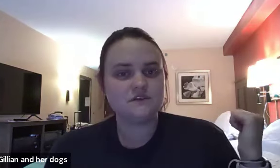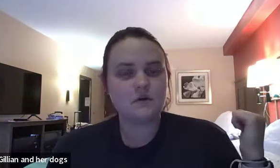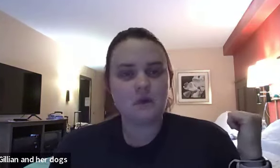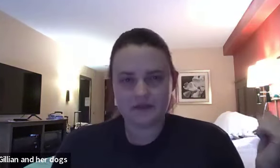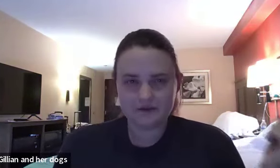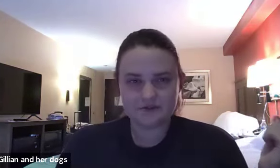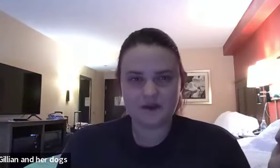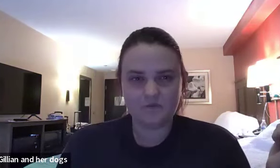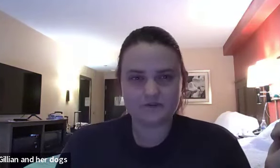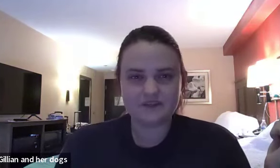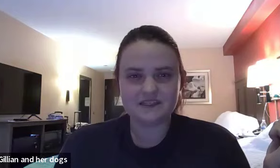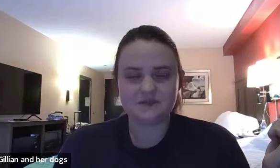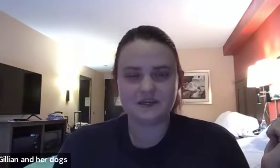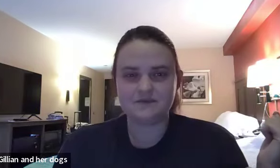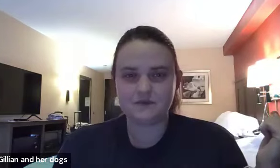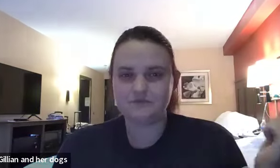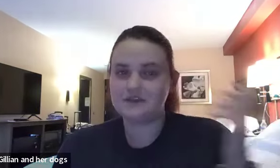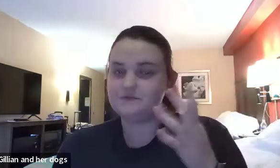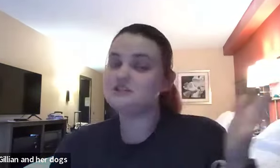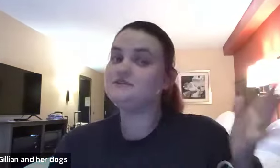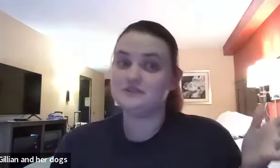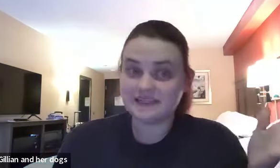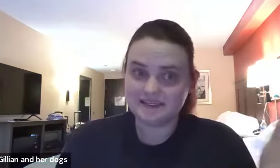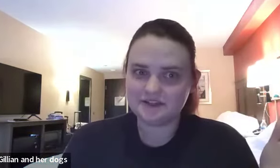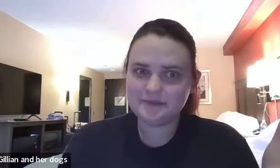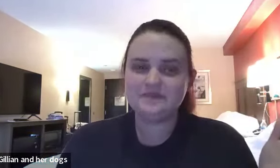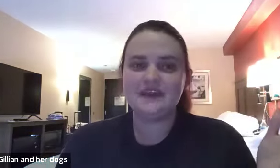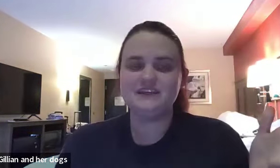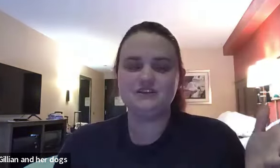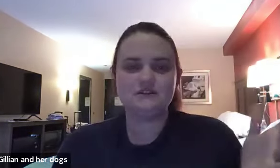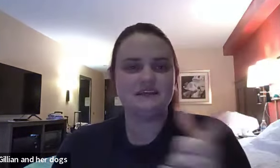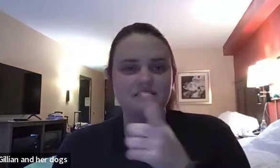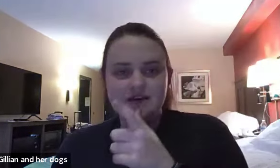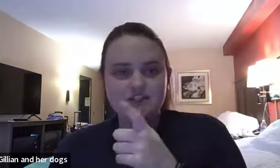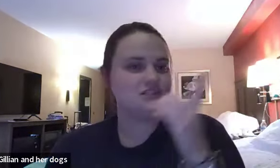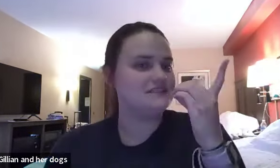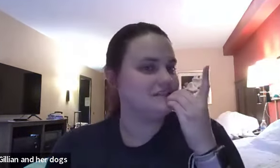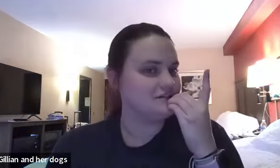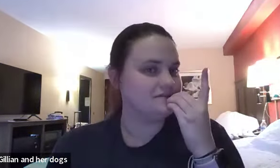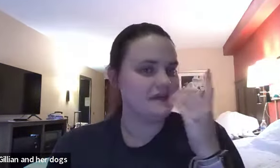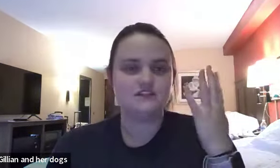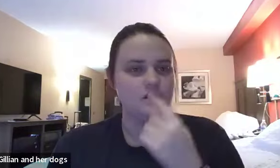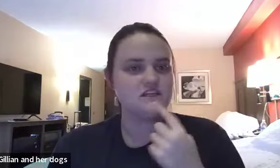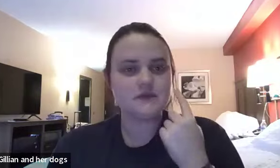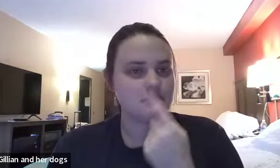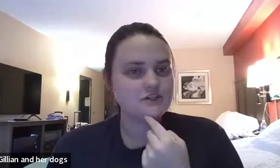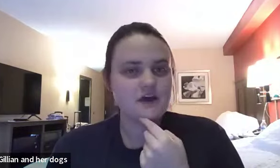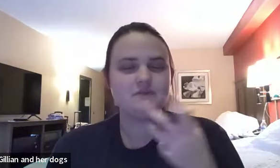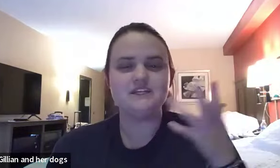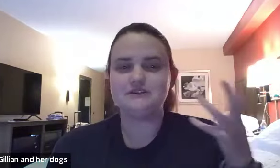So I think what's always helpful for this is because especially if you do say dinner, is you can always think lunch, dinner, and it's always going to be around your mouth because you're